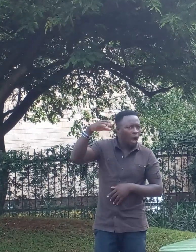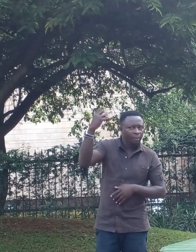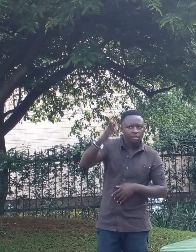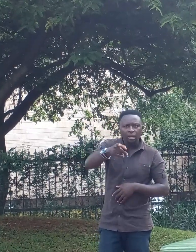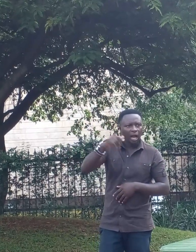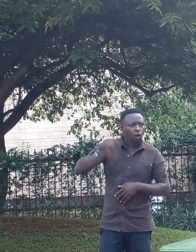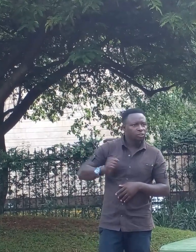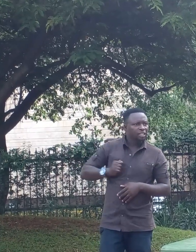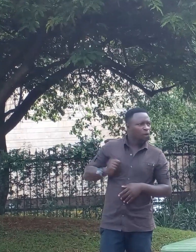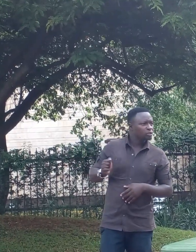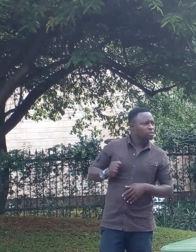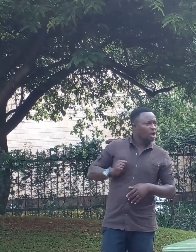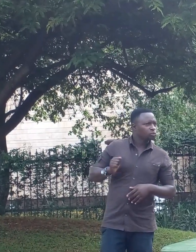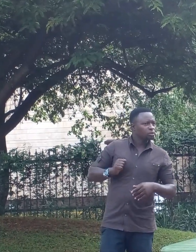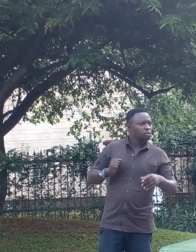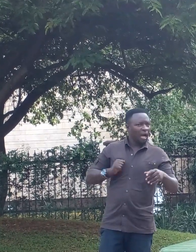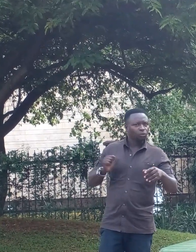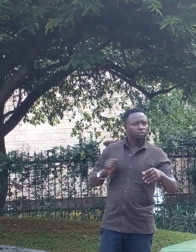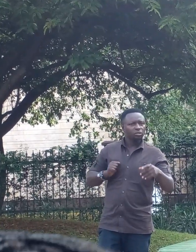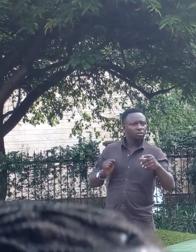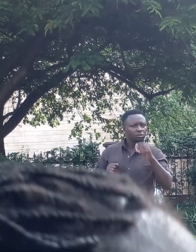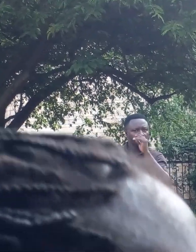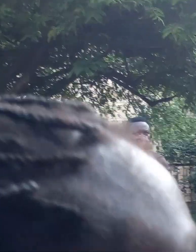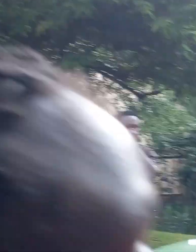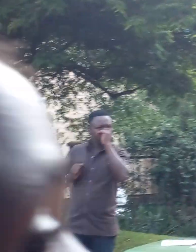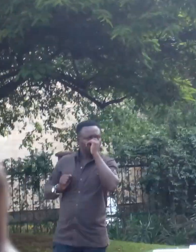they handball. How many girls were there on handball?